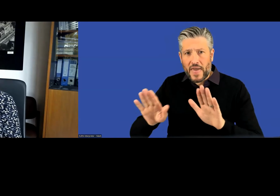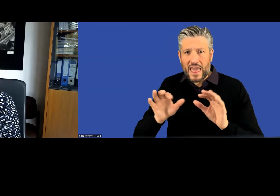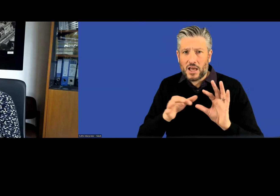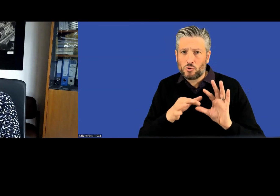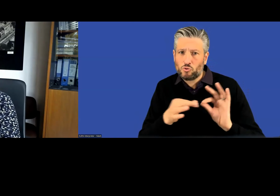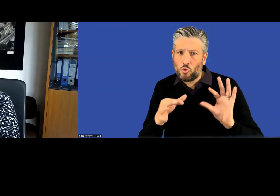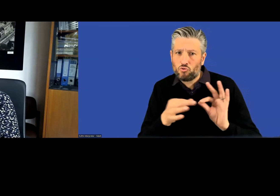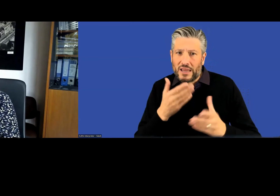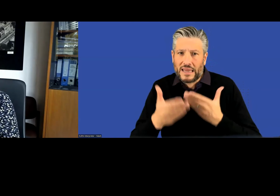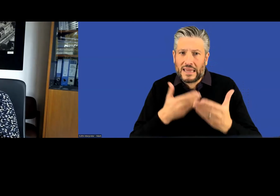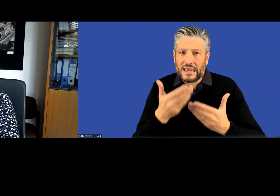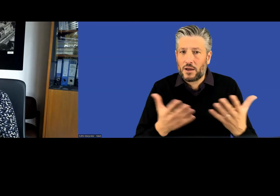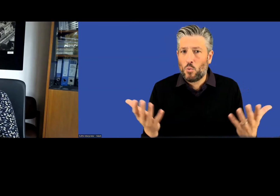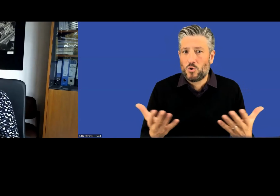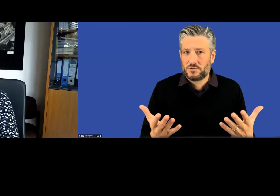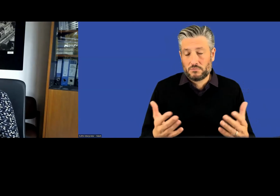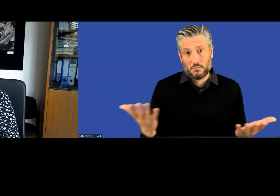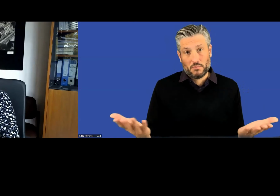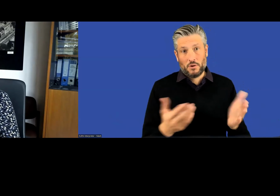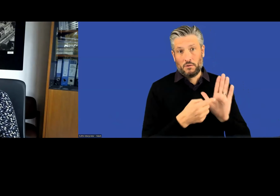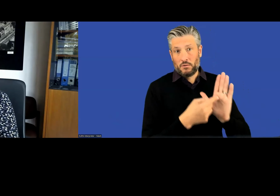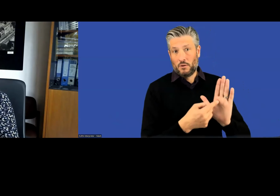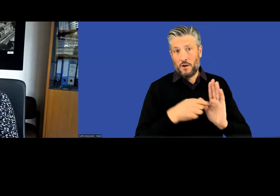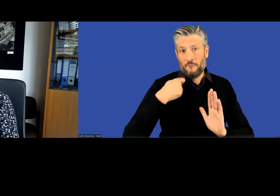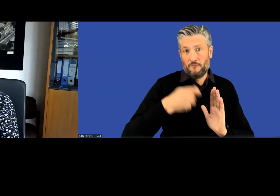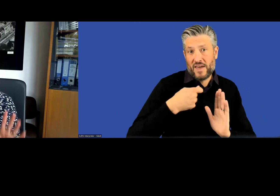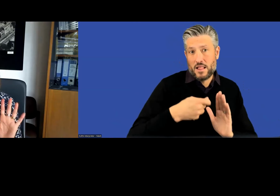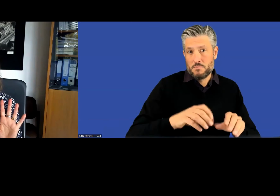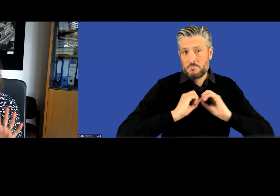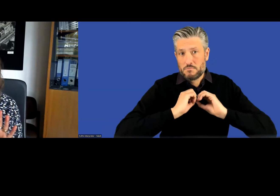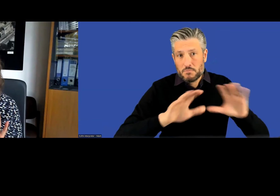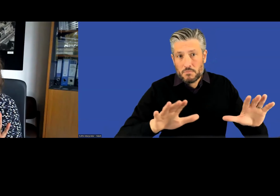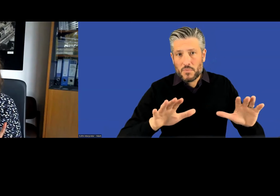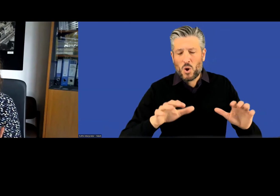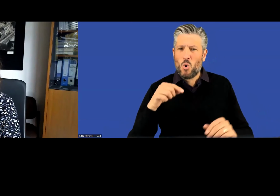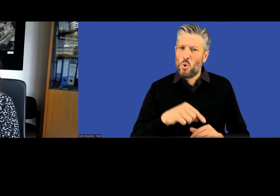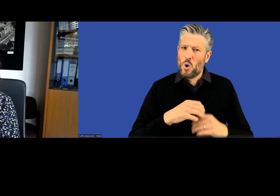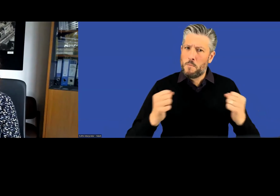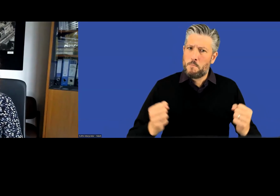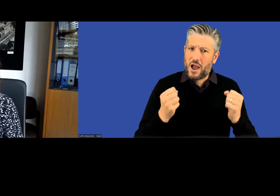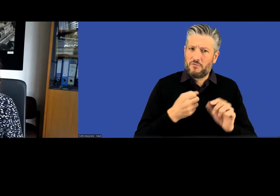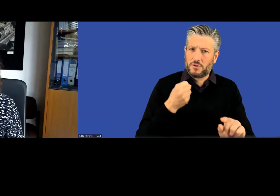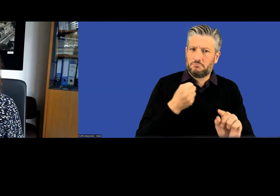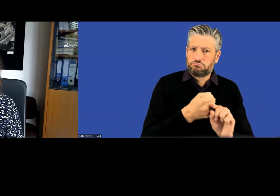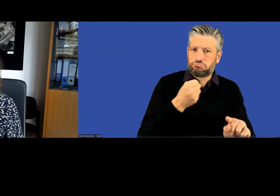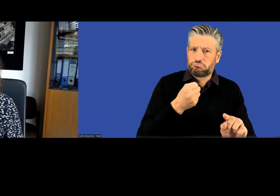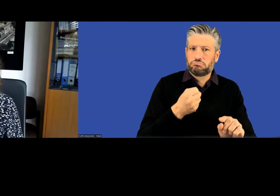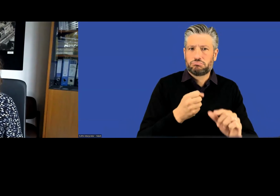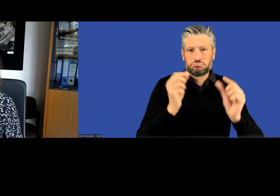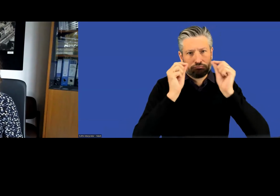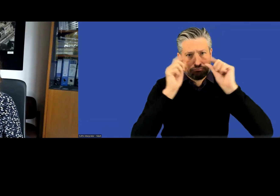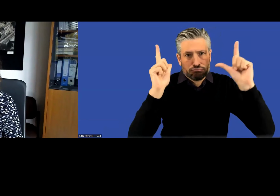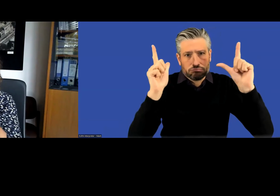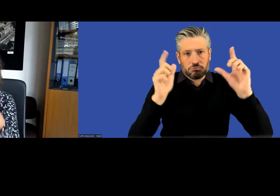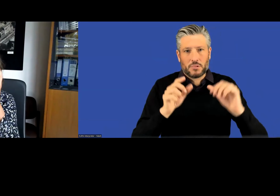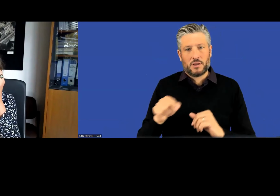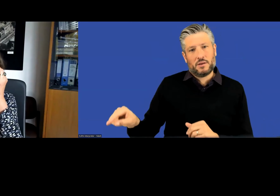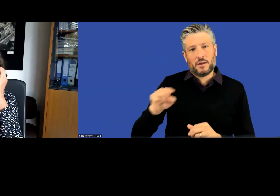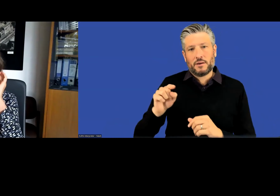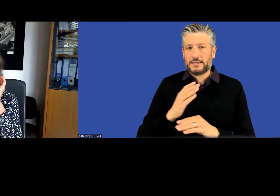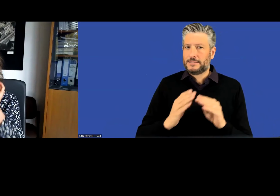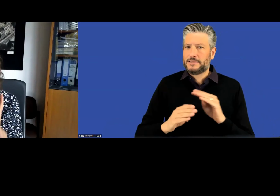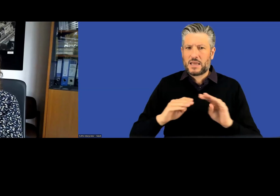a powerful way to encourage inclusion. And although, for obvious reasons, I don't normally mention British